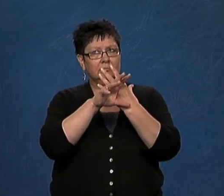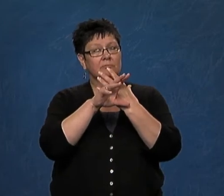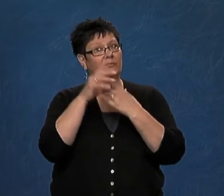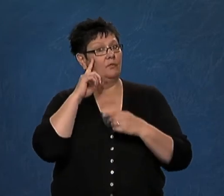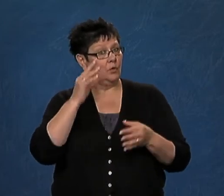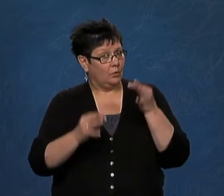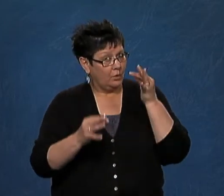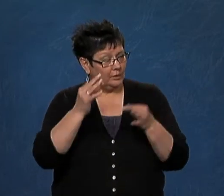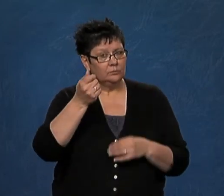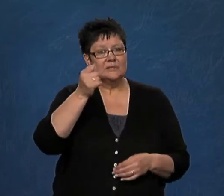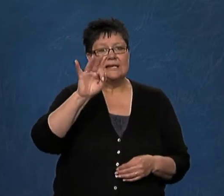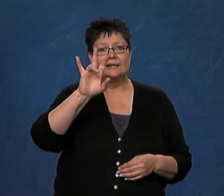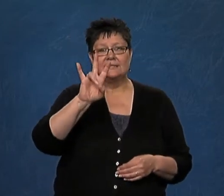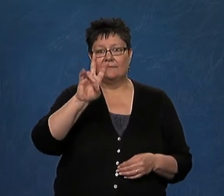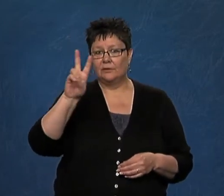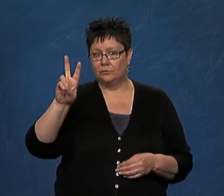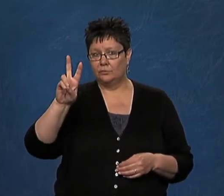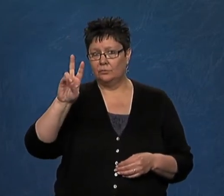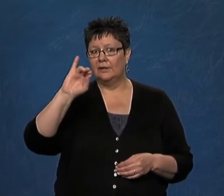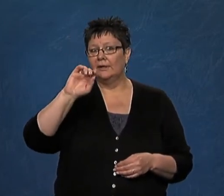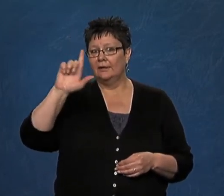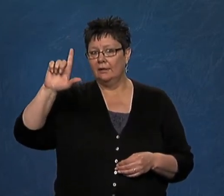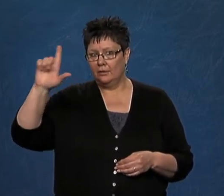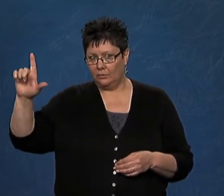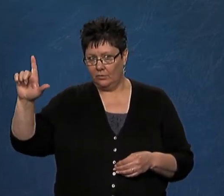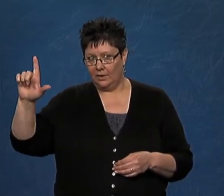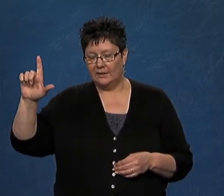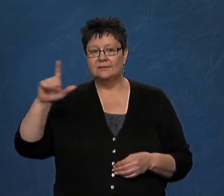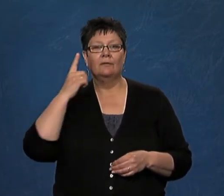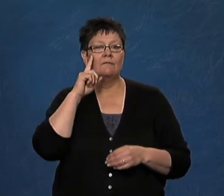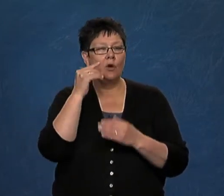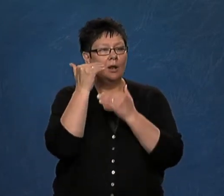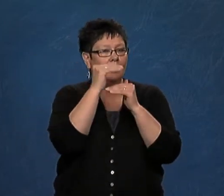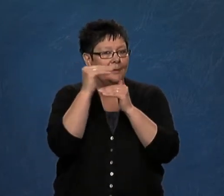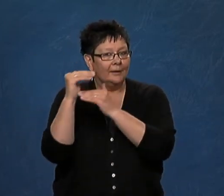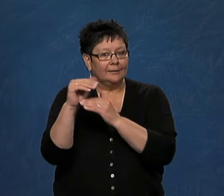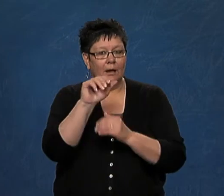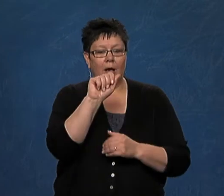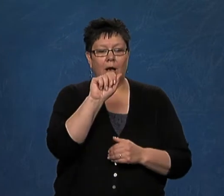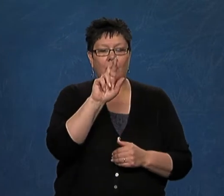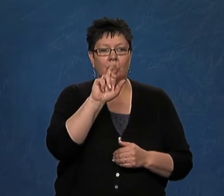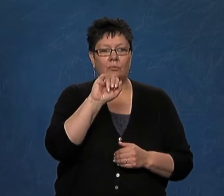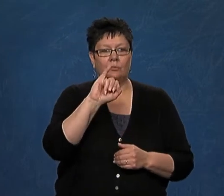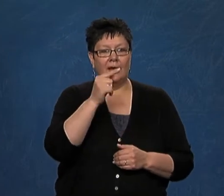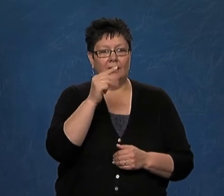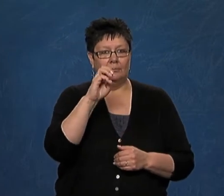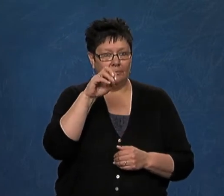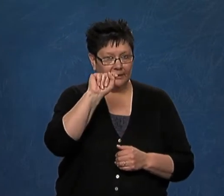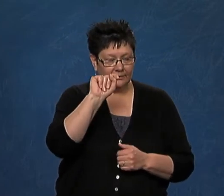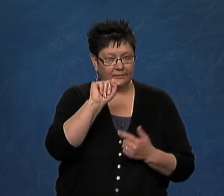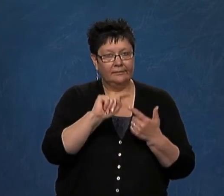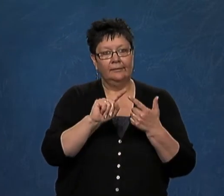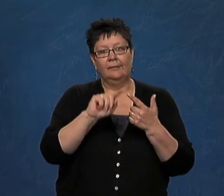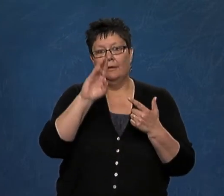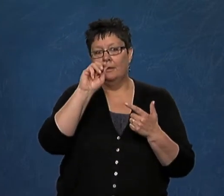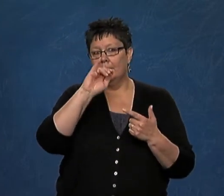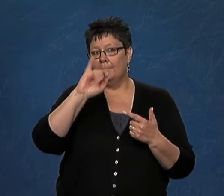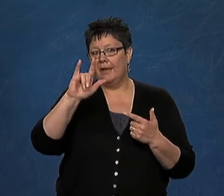Video conferencing in court for the first time in Illinois began in 1972. They used it for